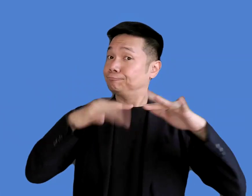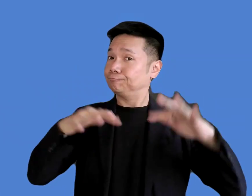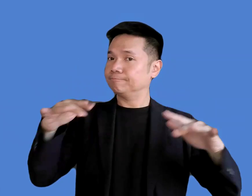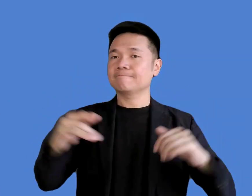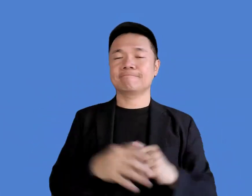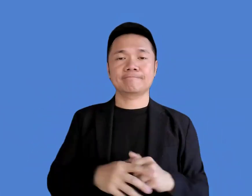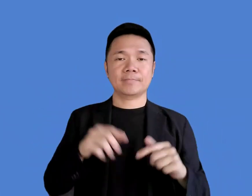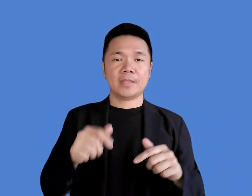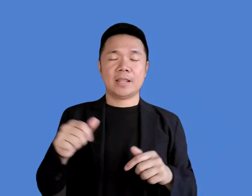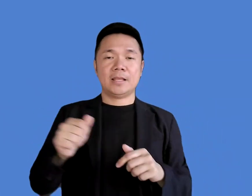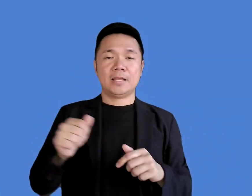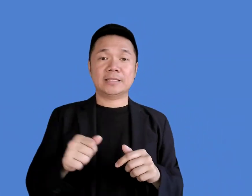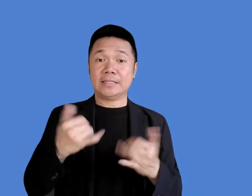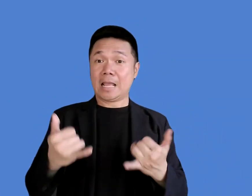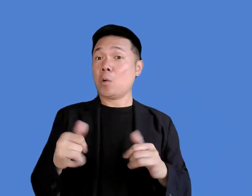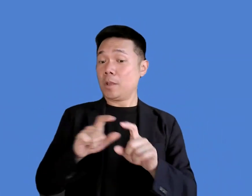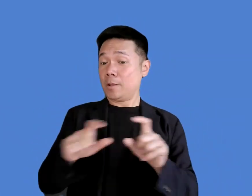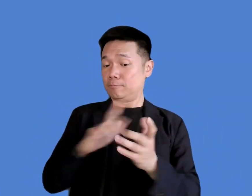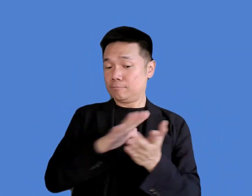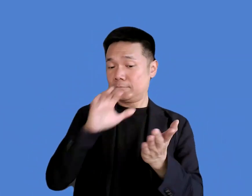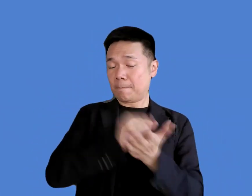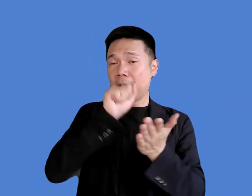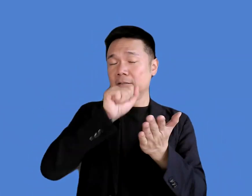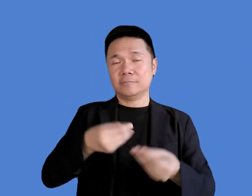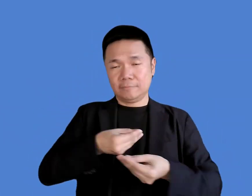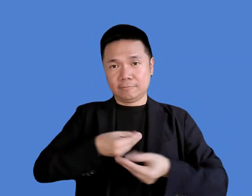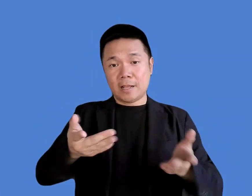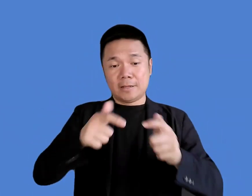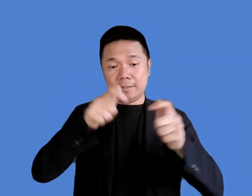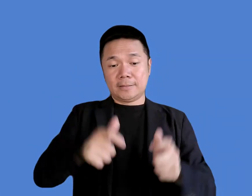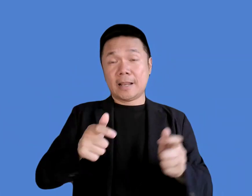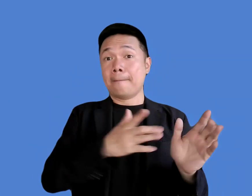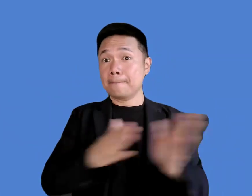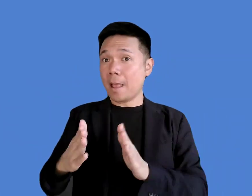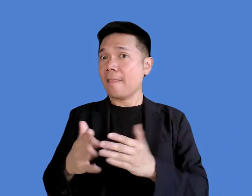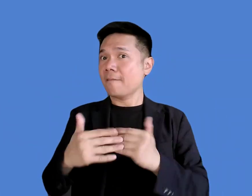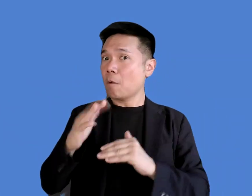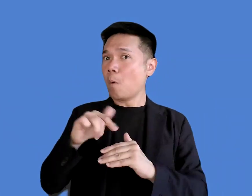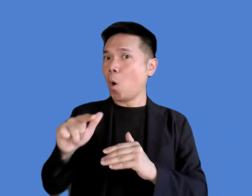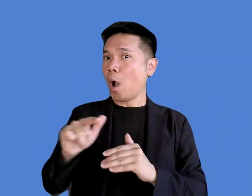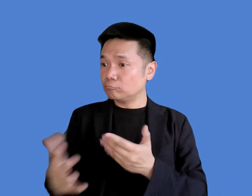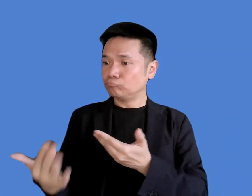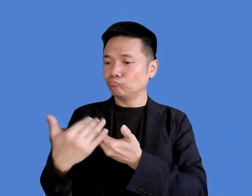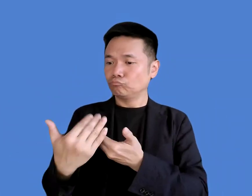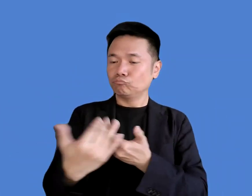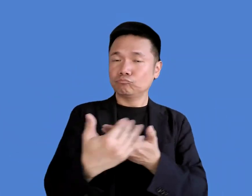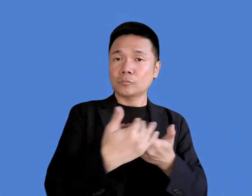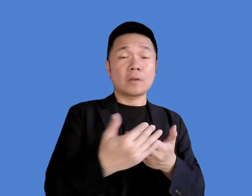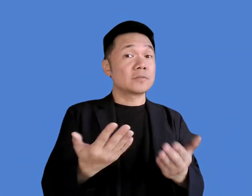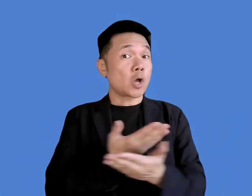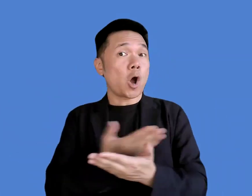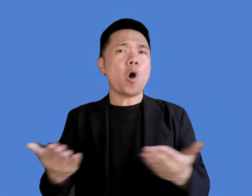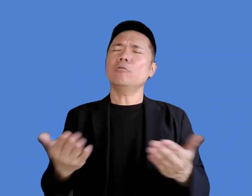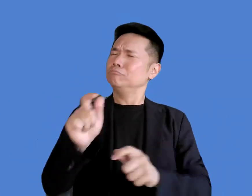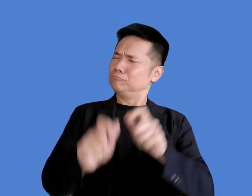published our Asia Pacific Accessibility and Inclusion Plan as a guide for an inclusive environment where all our people can